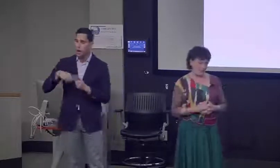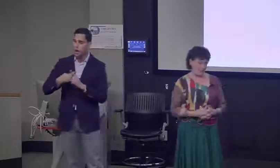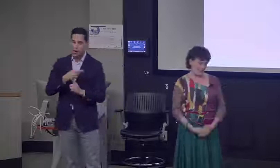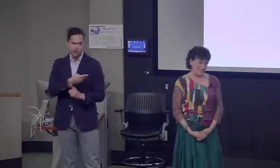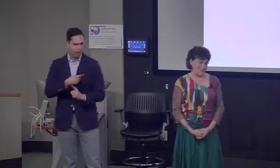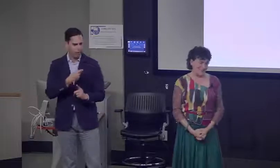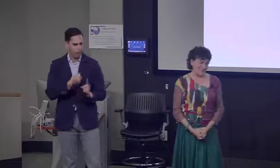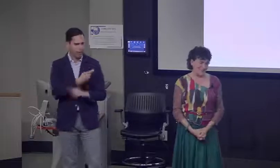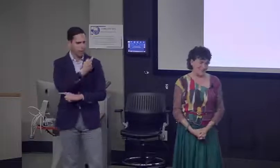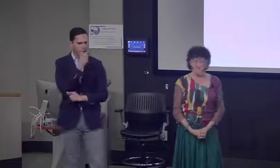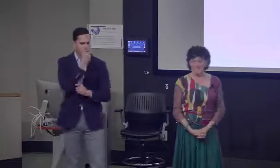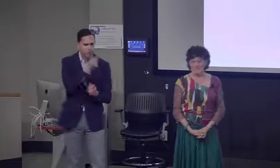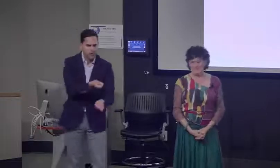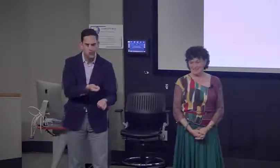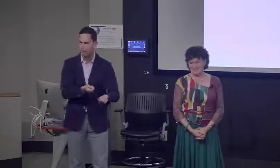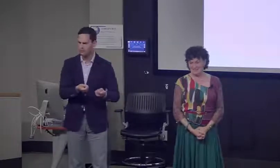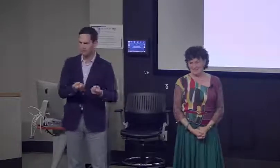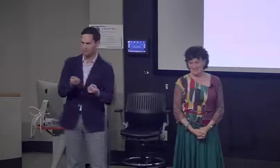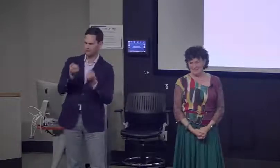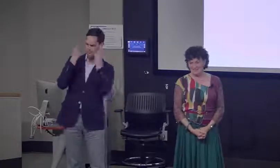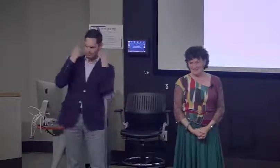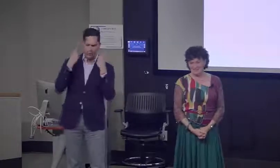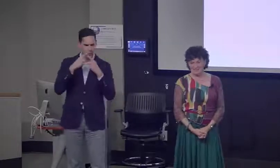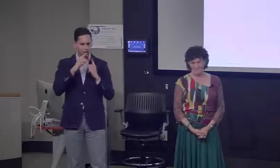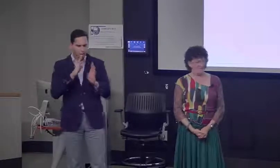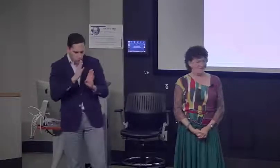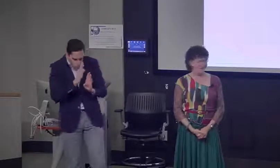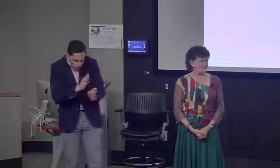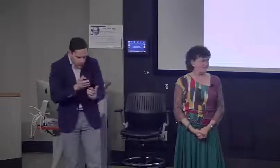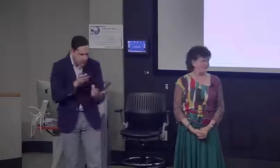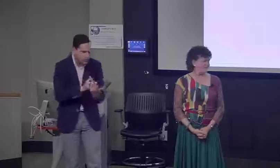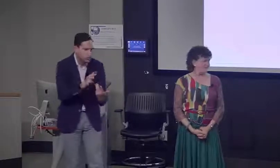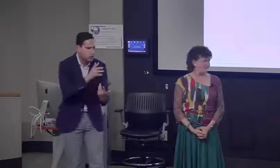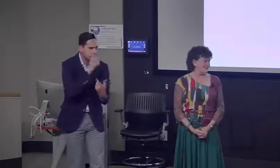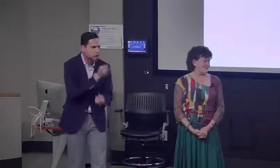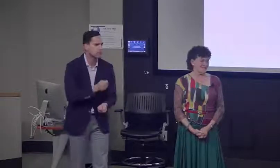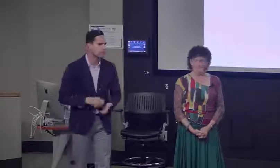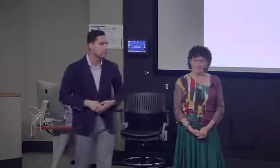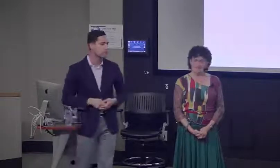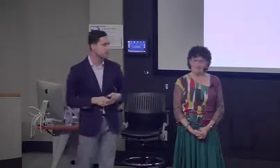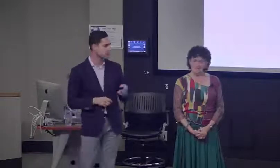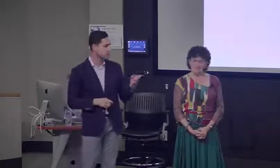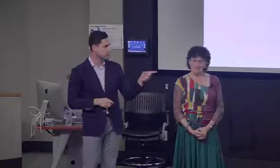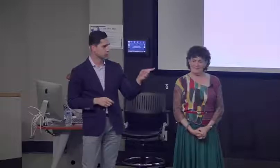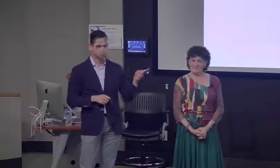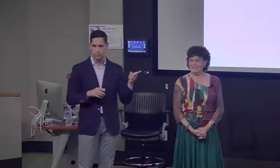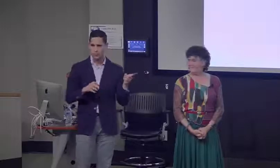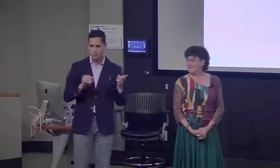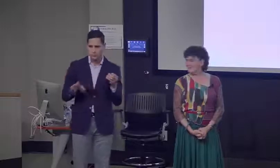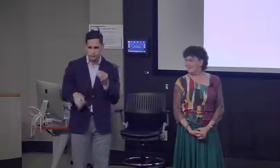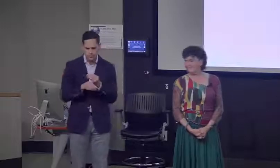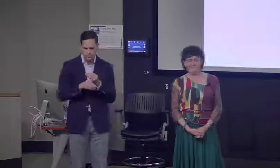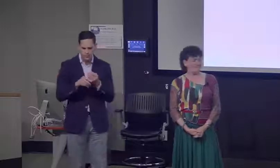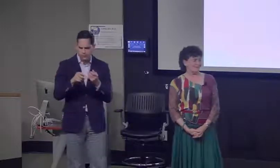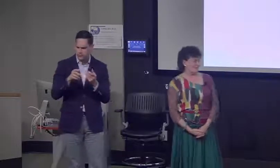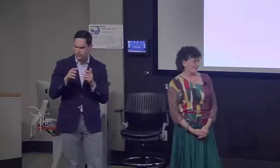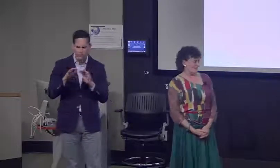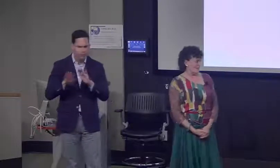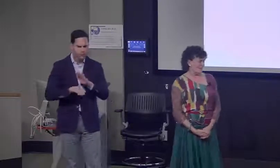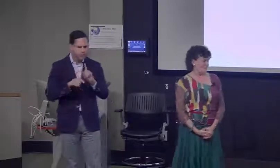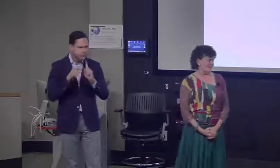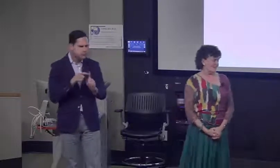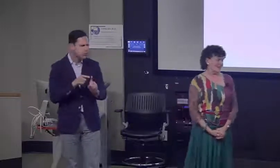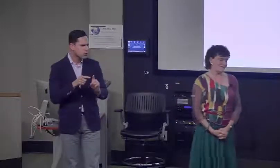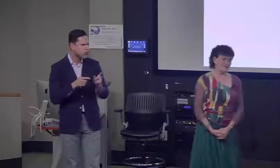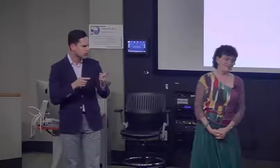we are necessarily interested in. Just to add the basic point, though, and then come to you, is that, you know, it again